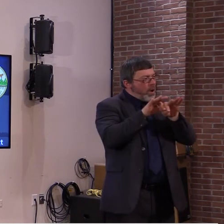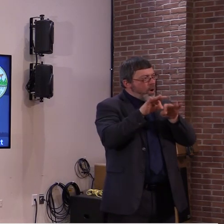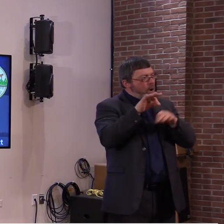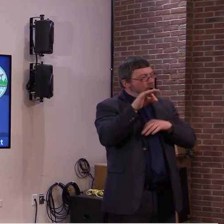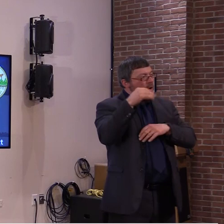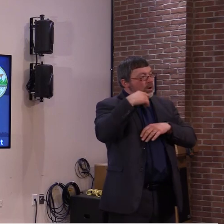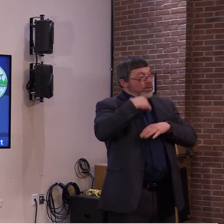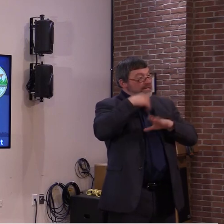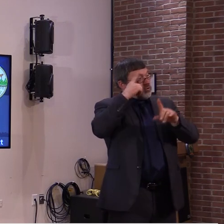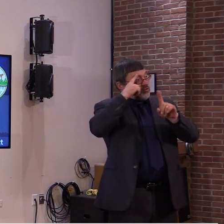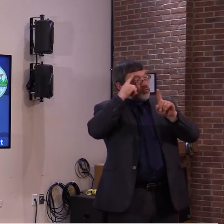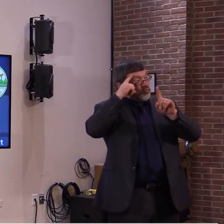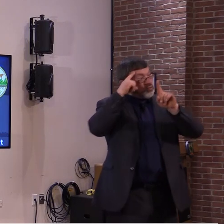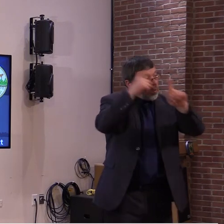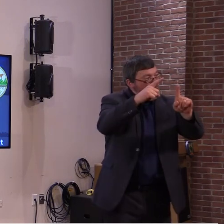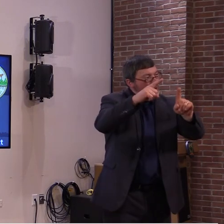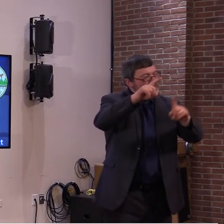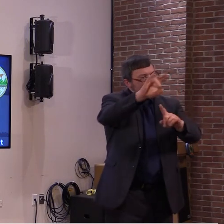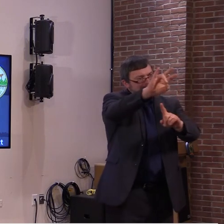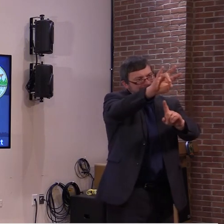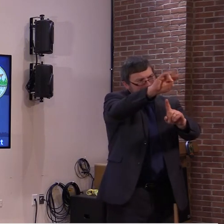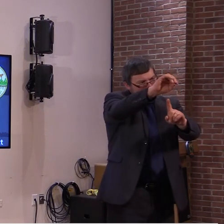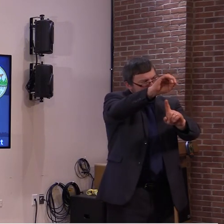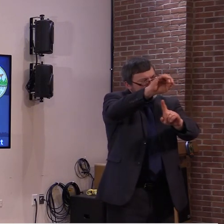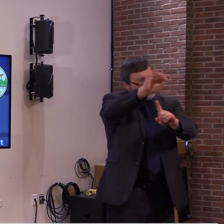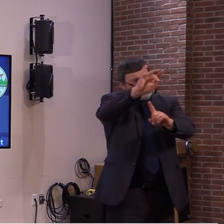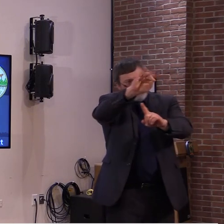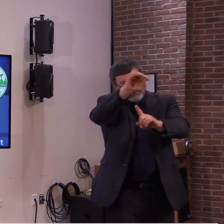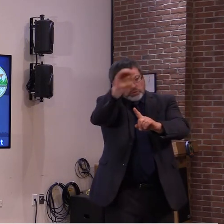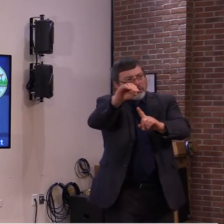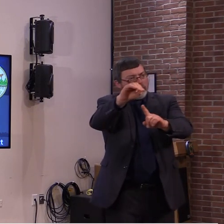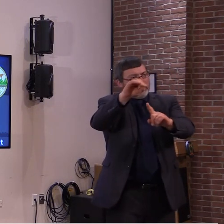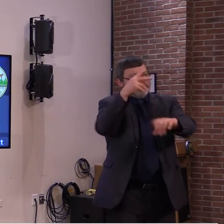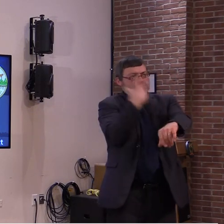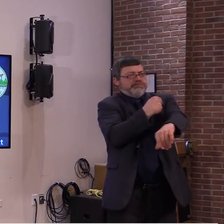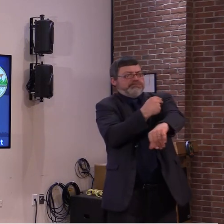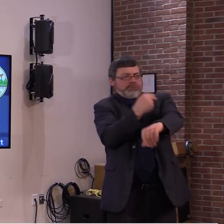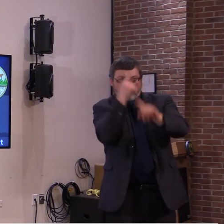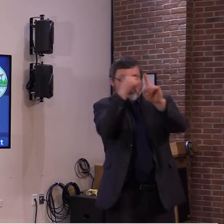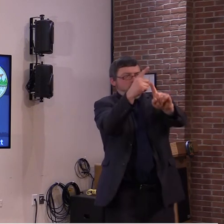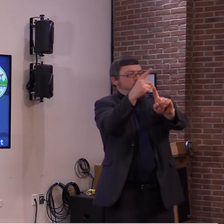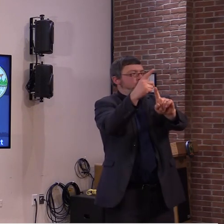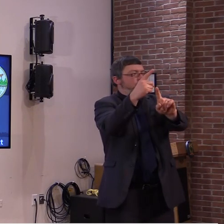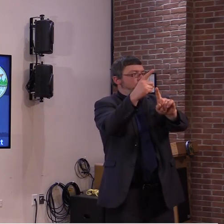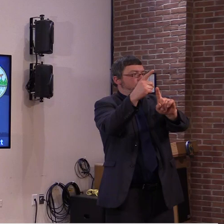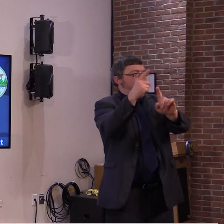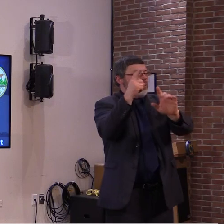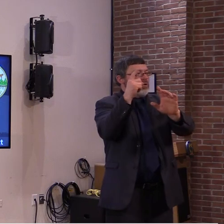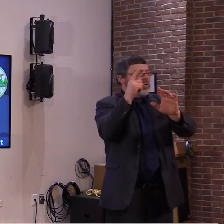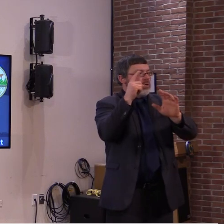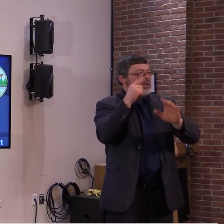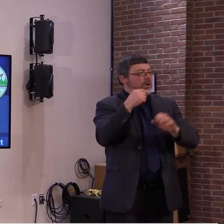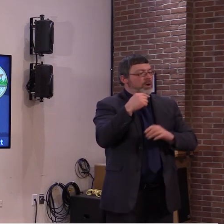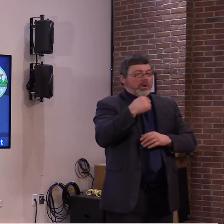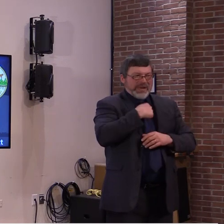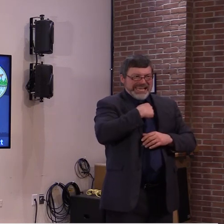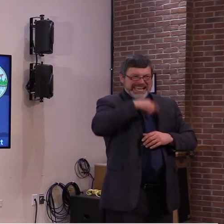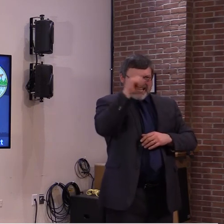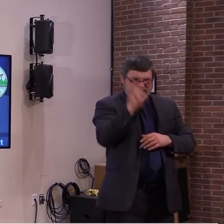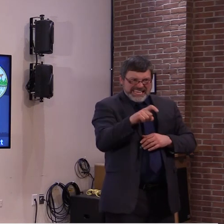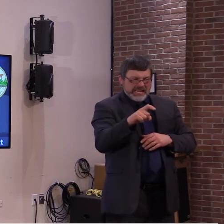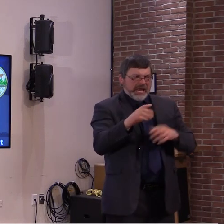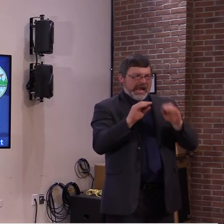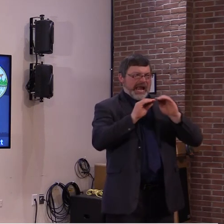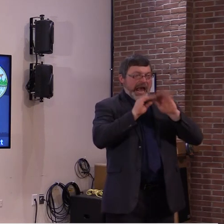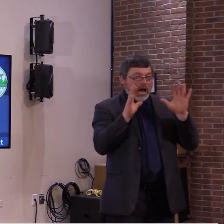expected. But we'll get you information like that when we actually have it at the right point in time. I